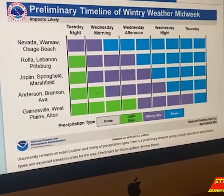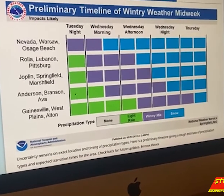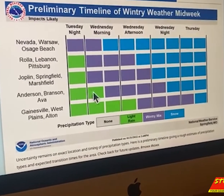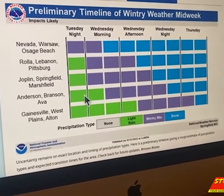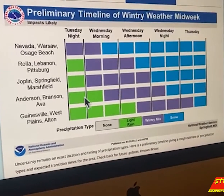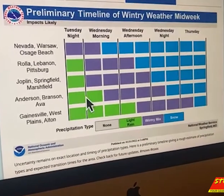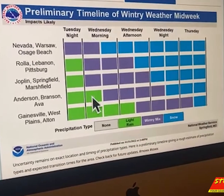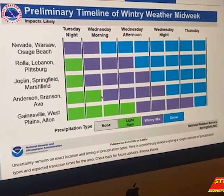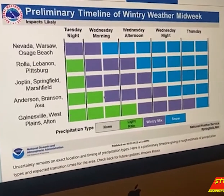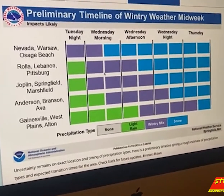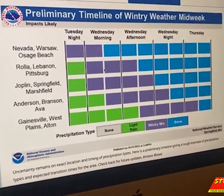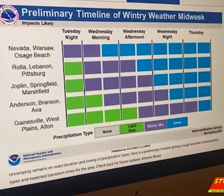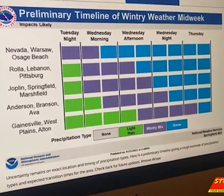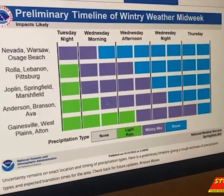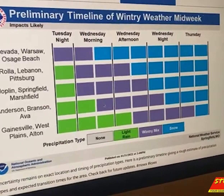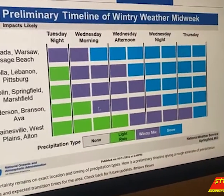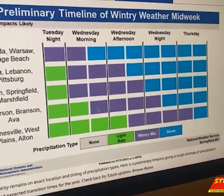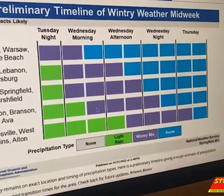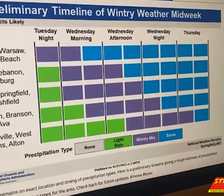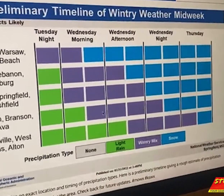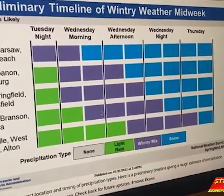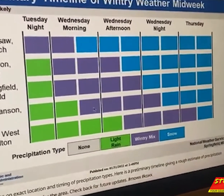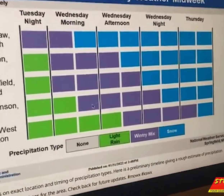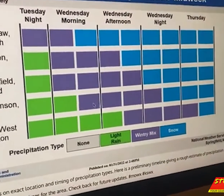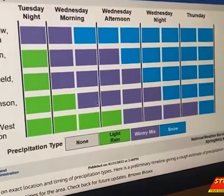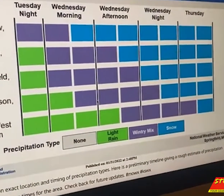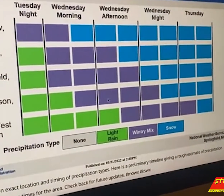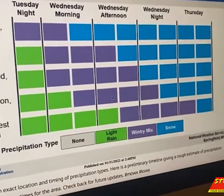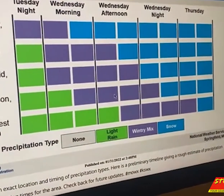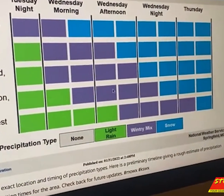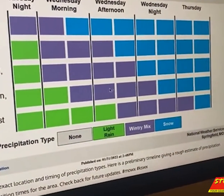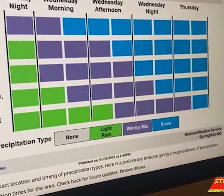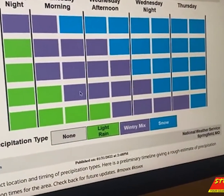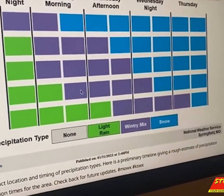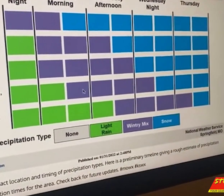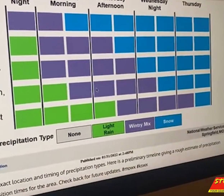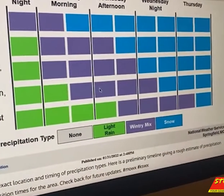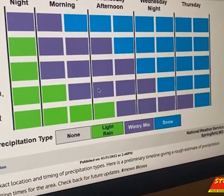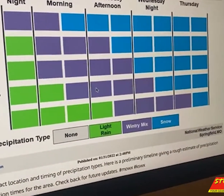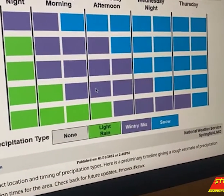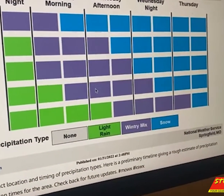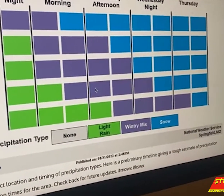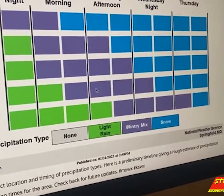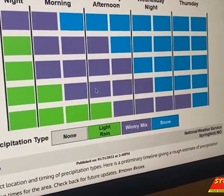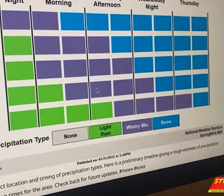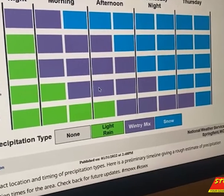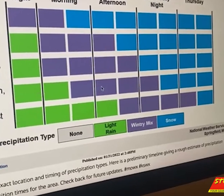start as rain, but then a little later on Wednesday morning, it's going to start that change over to a wintry mix, and that means